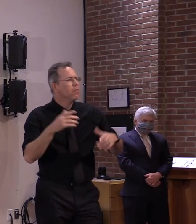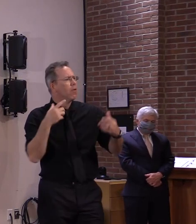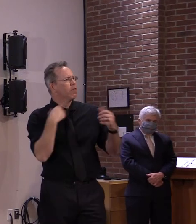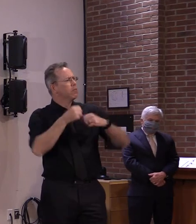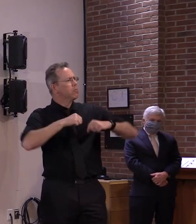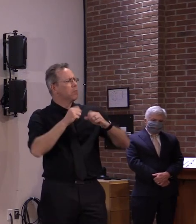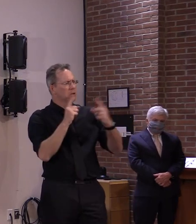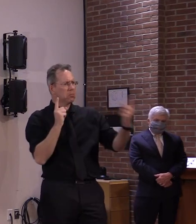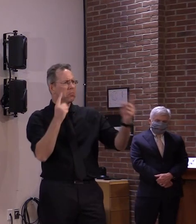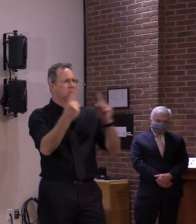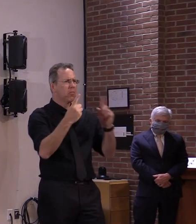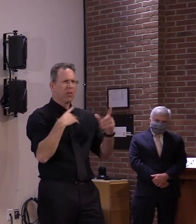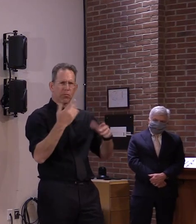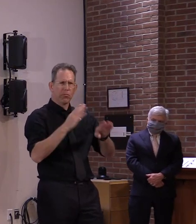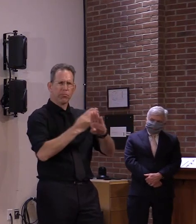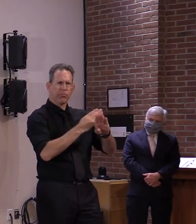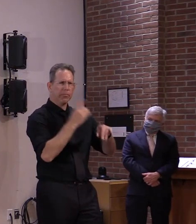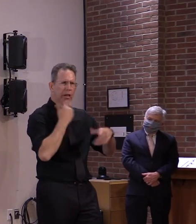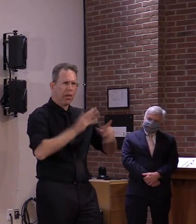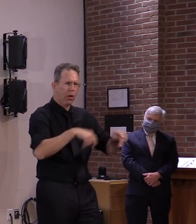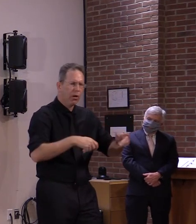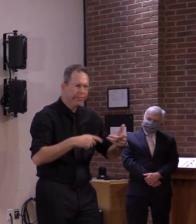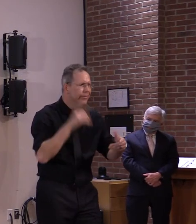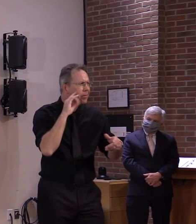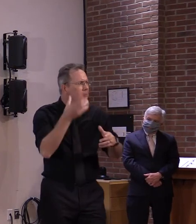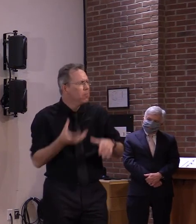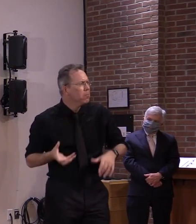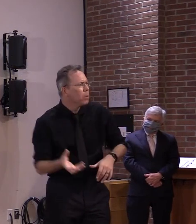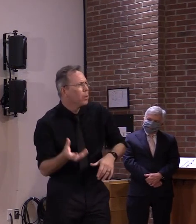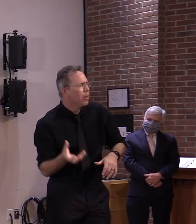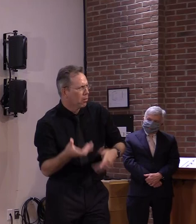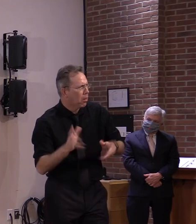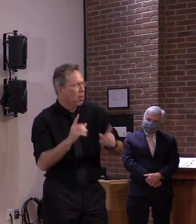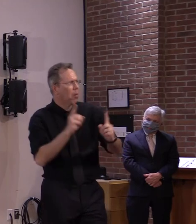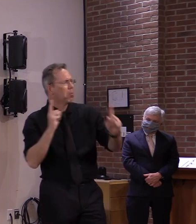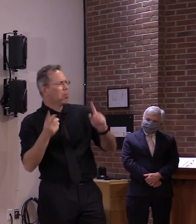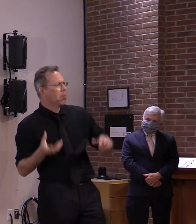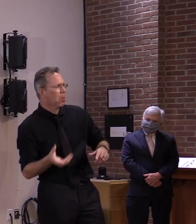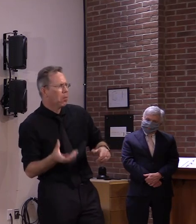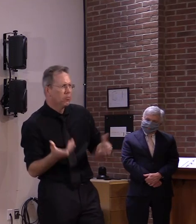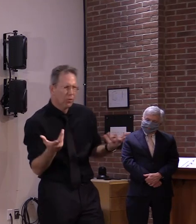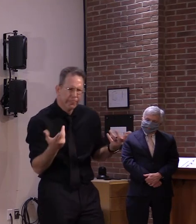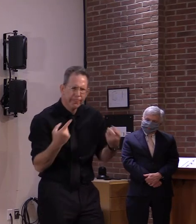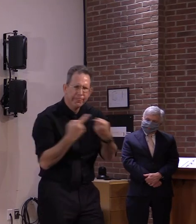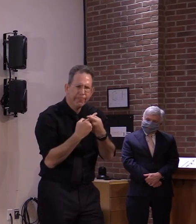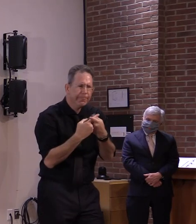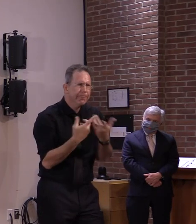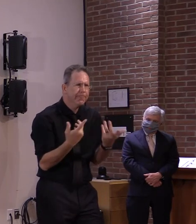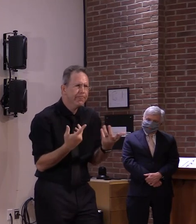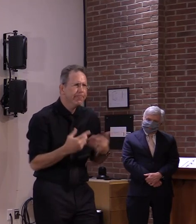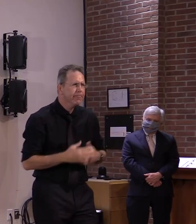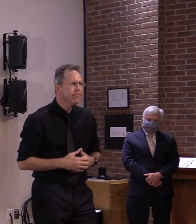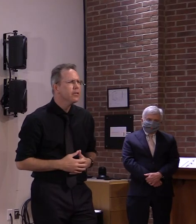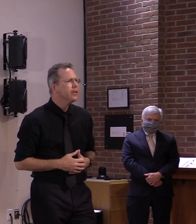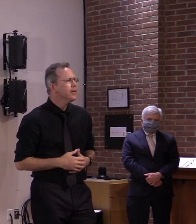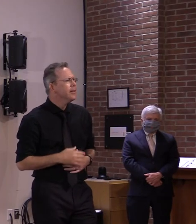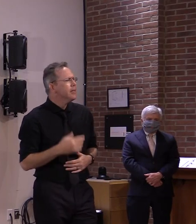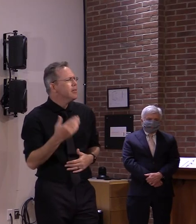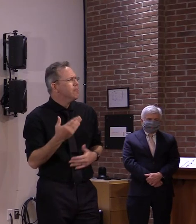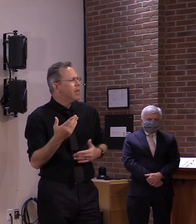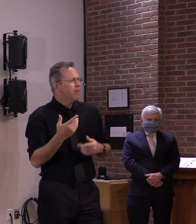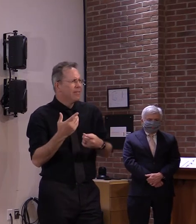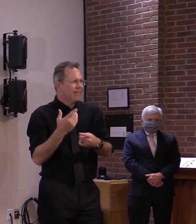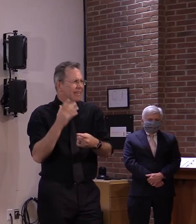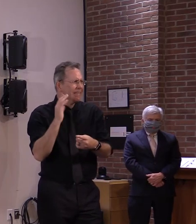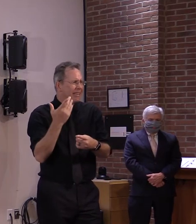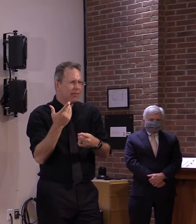settling down any of those guidelines, you know, to maybe allow families to, you know, go play pool together